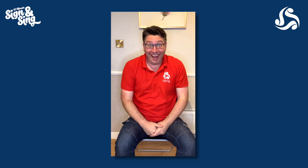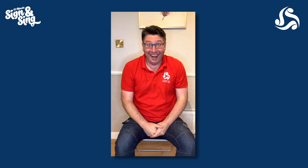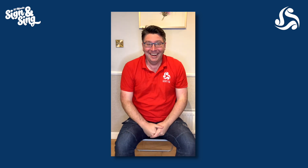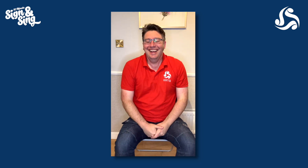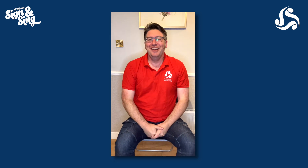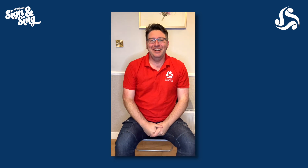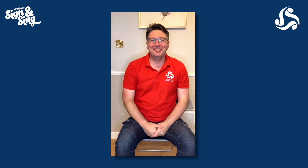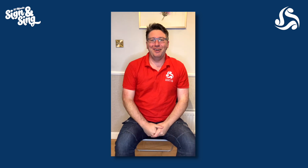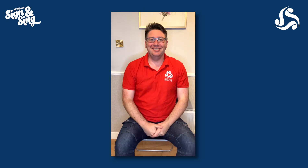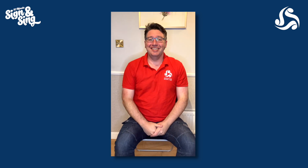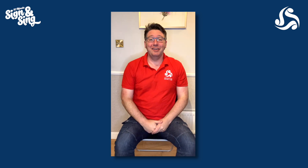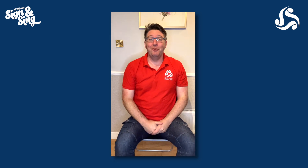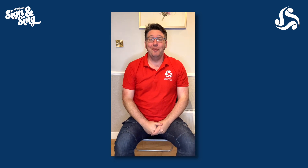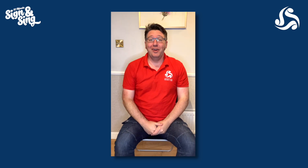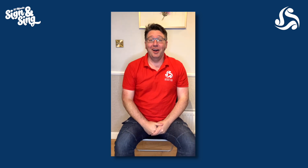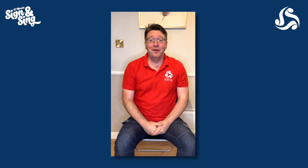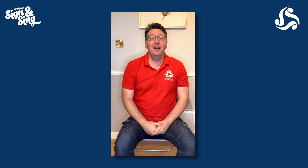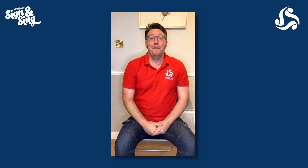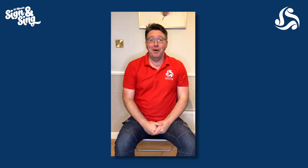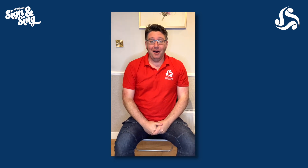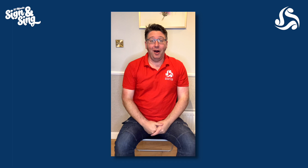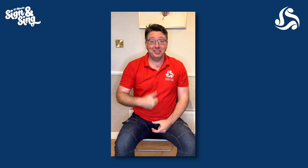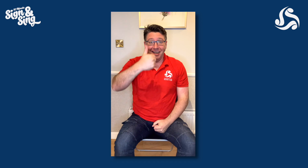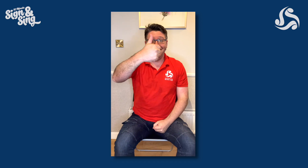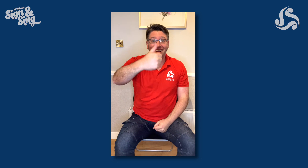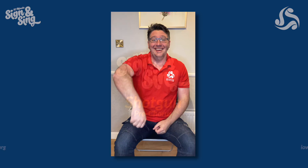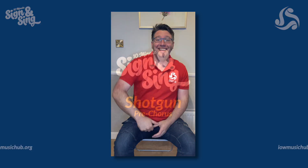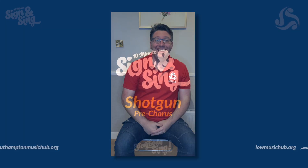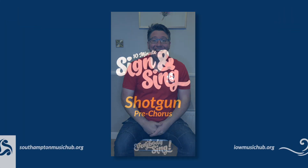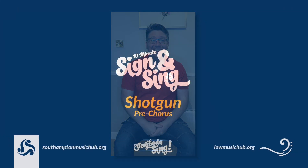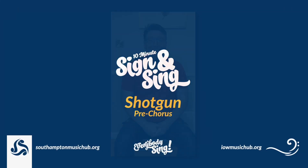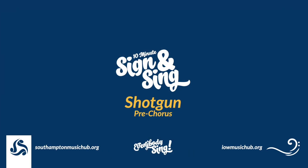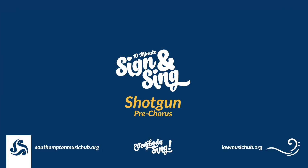Got it? If you need to practice it, give it one more go. But I'll see you later.